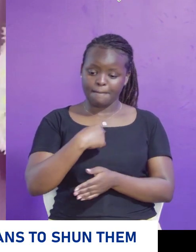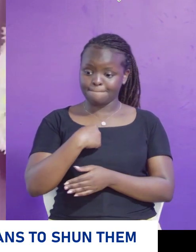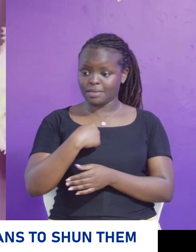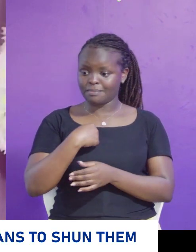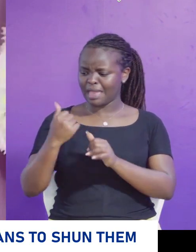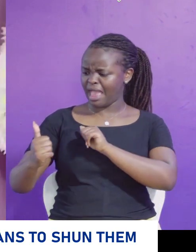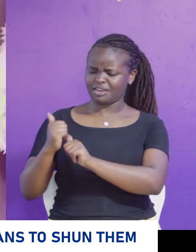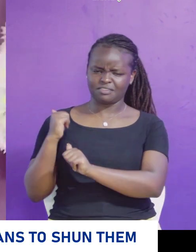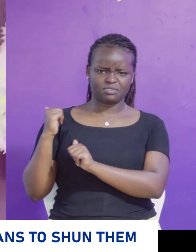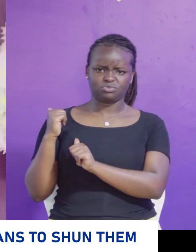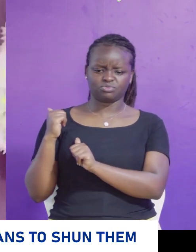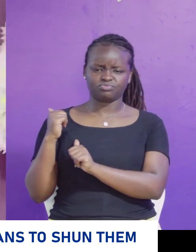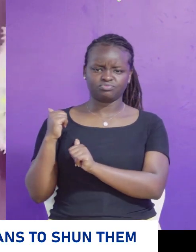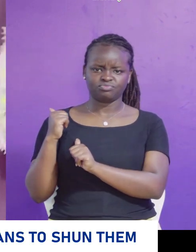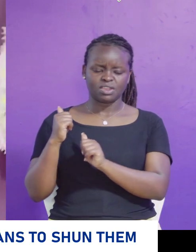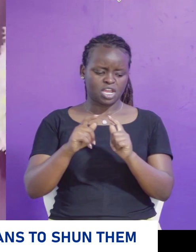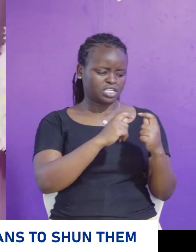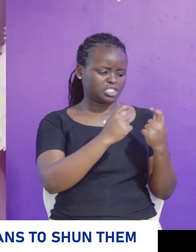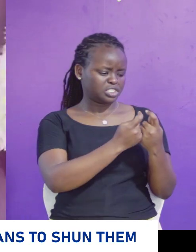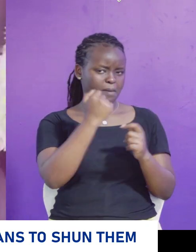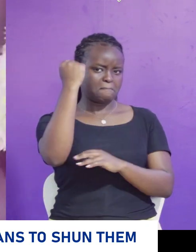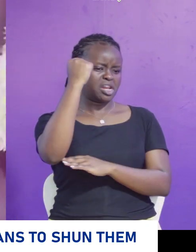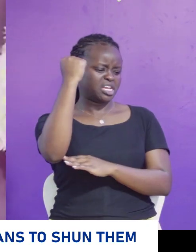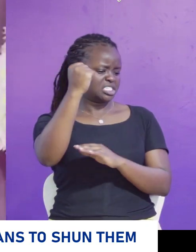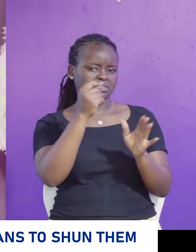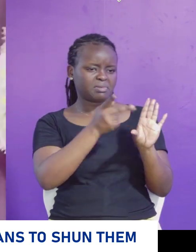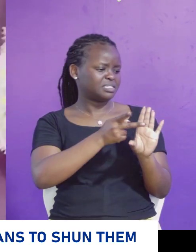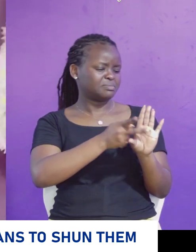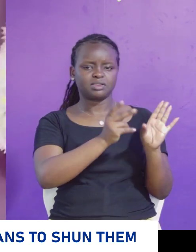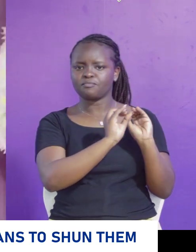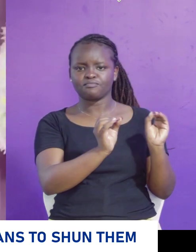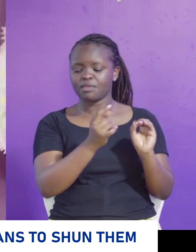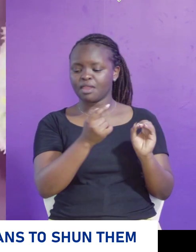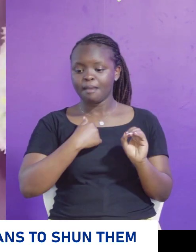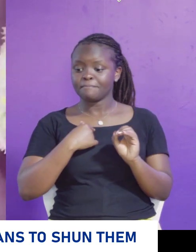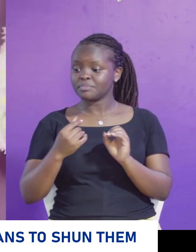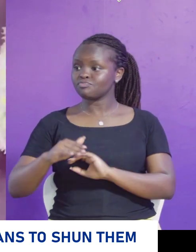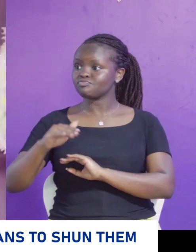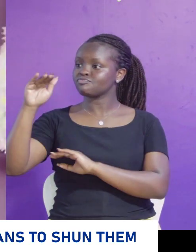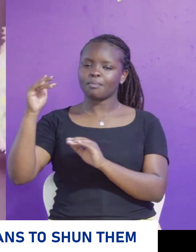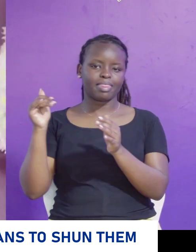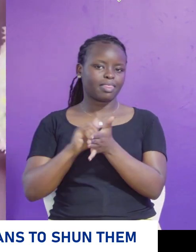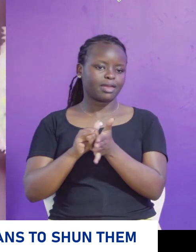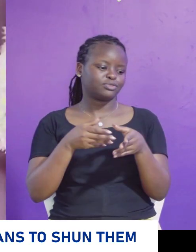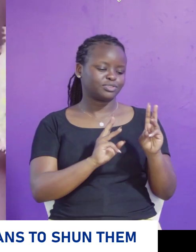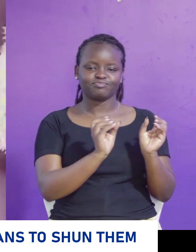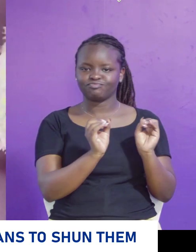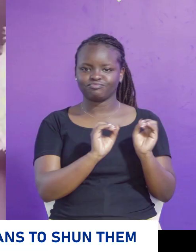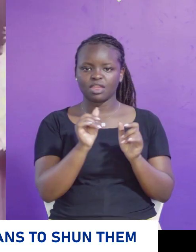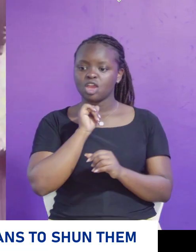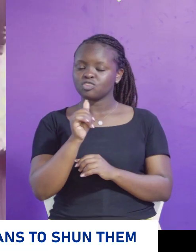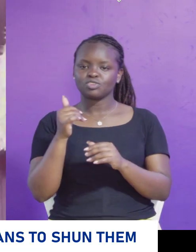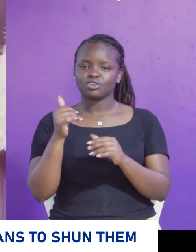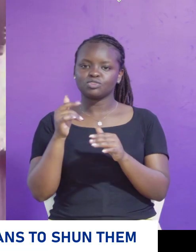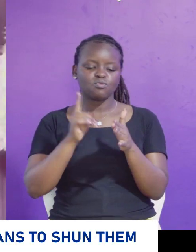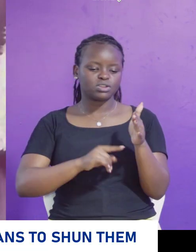get into ethnic-based politics because I am not raised that way, and it is not the legacy that my father would